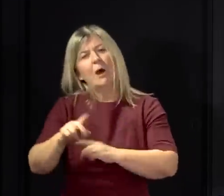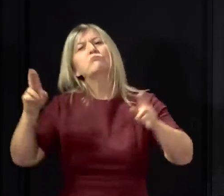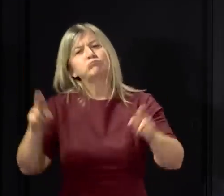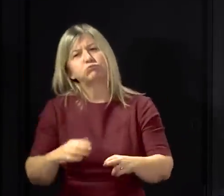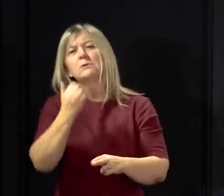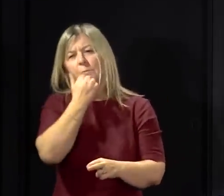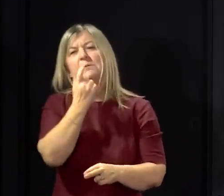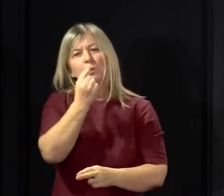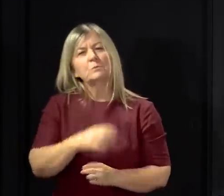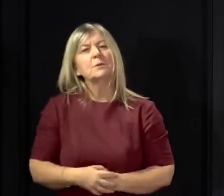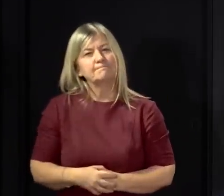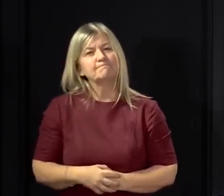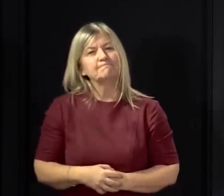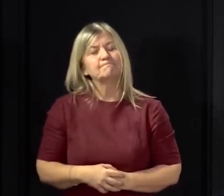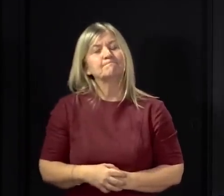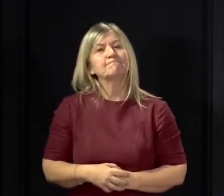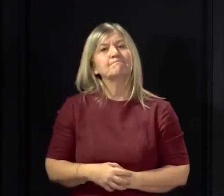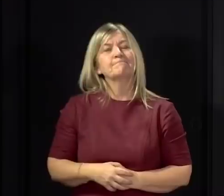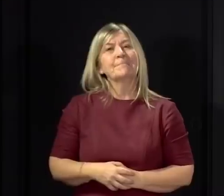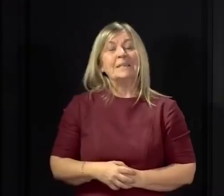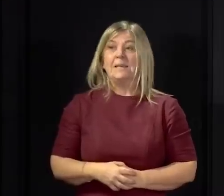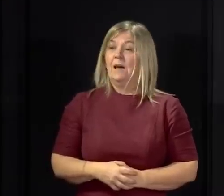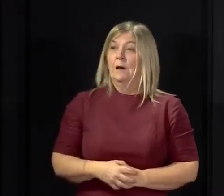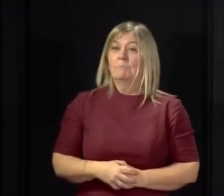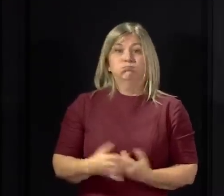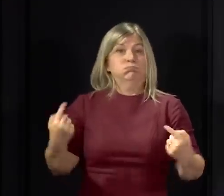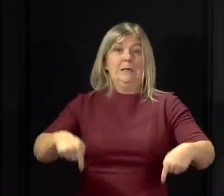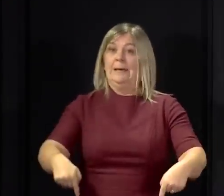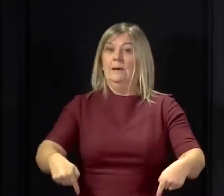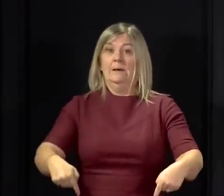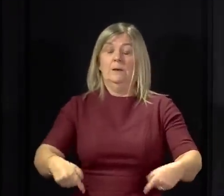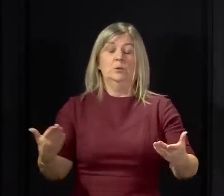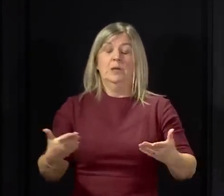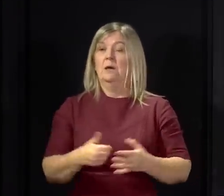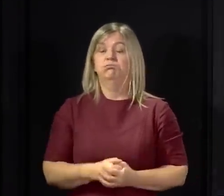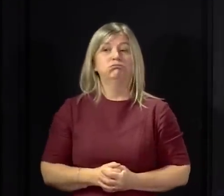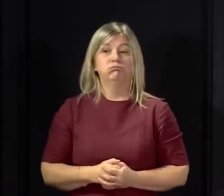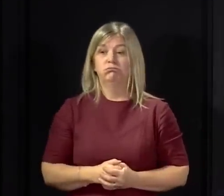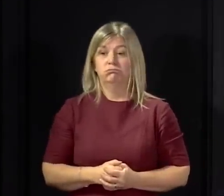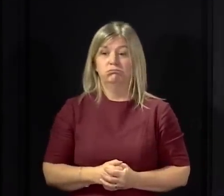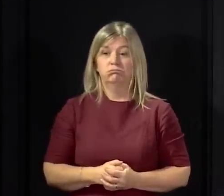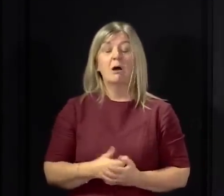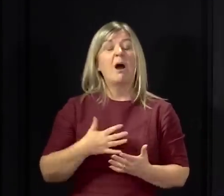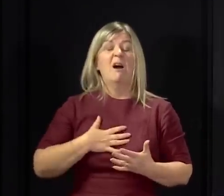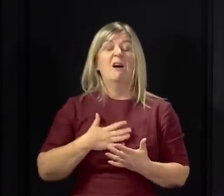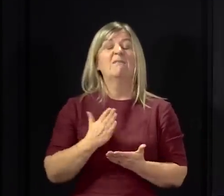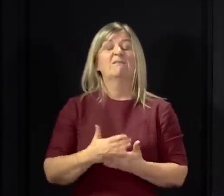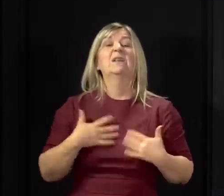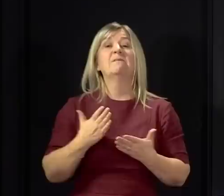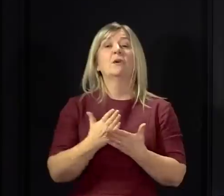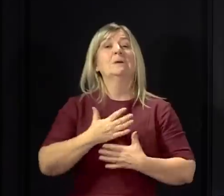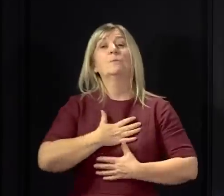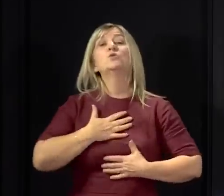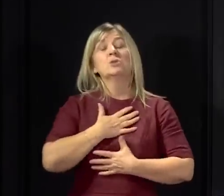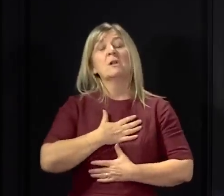as much as possible. Standing here saying this, actually it makes me want to cry, as I'm sure